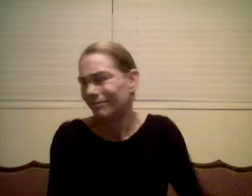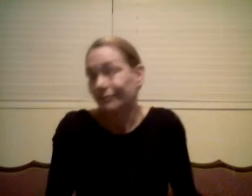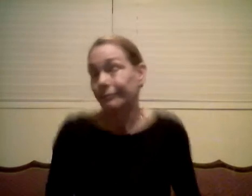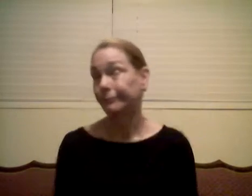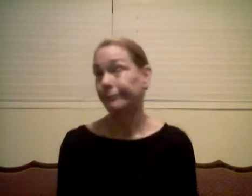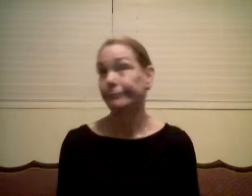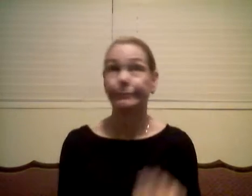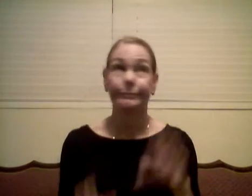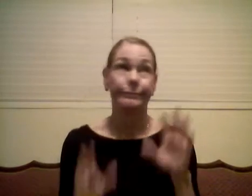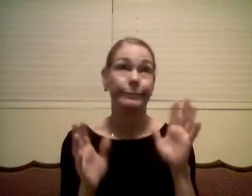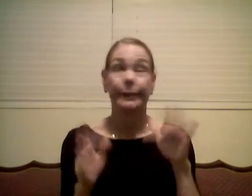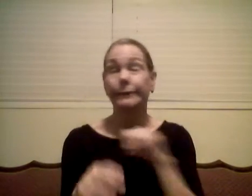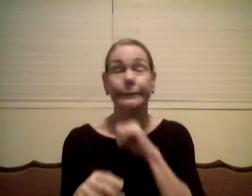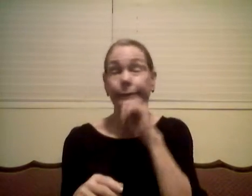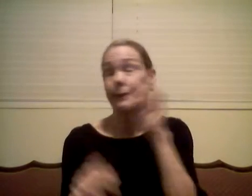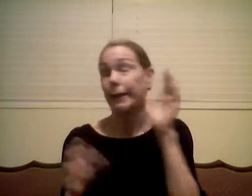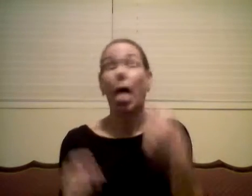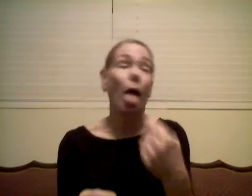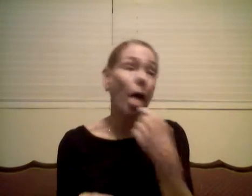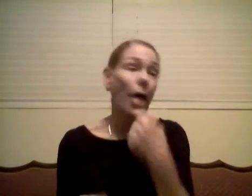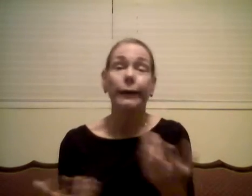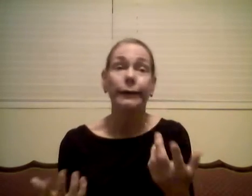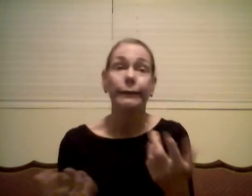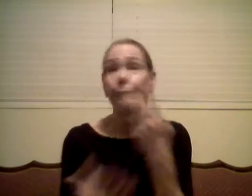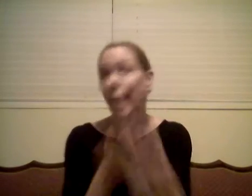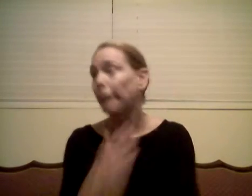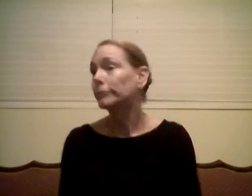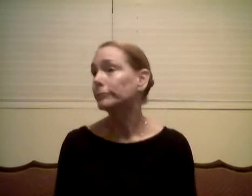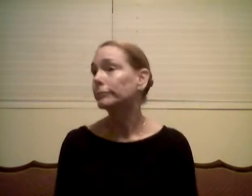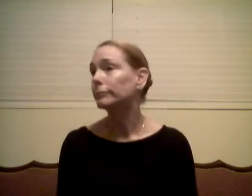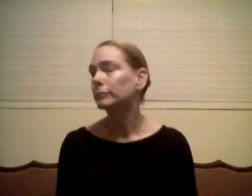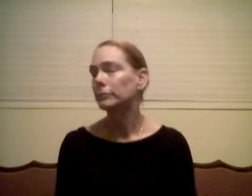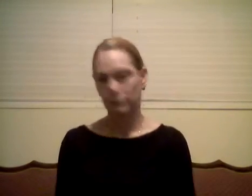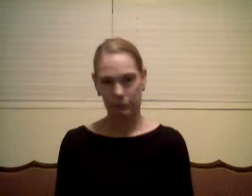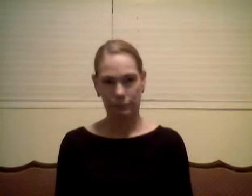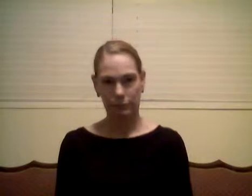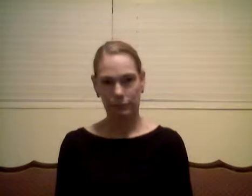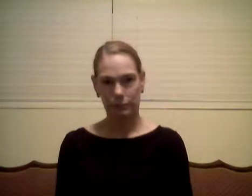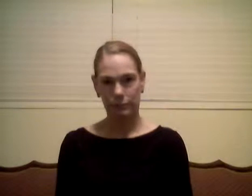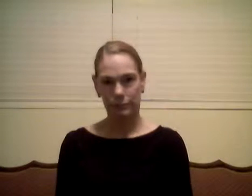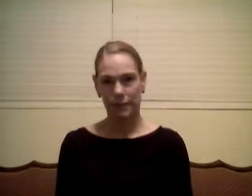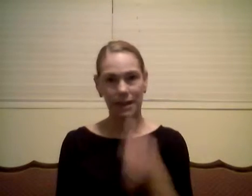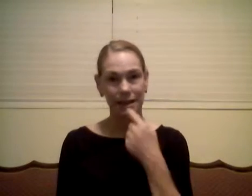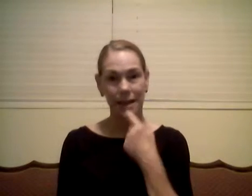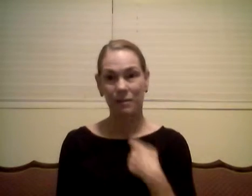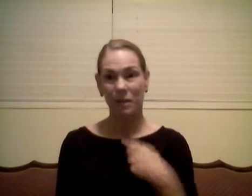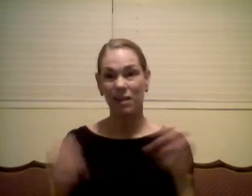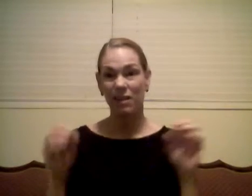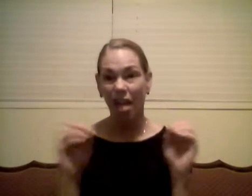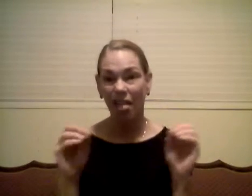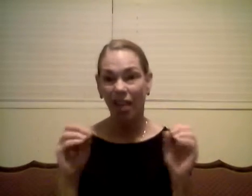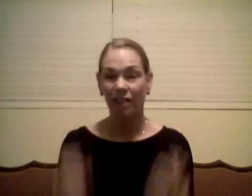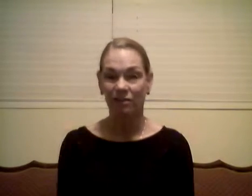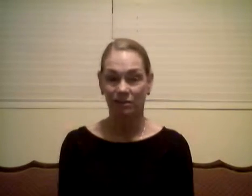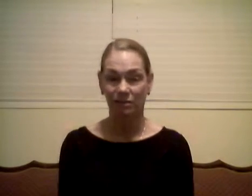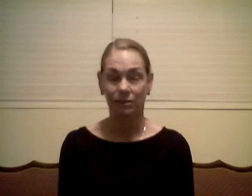and so it sucked. We didn't do well in the class at all. That tells me nothing. You know what, there's a gentleman in my class who we